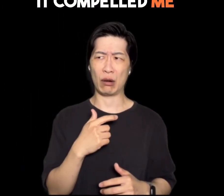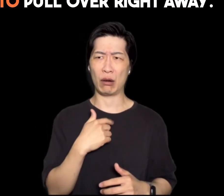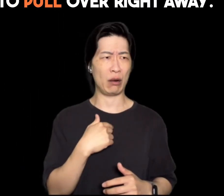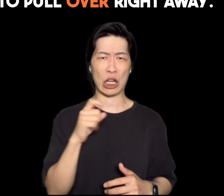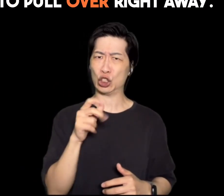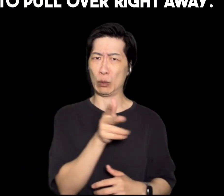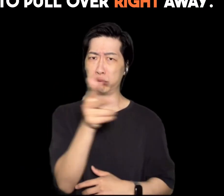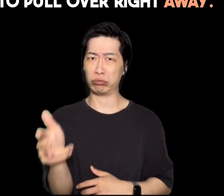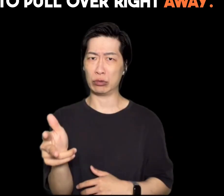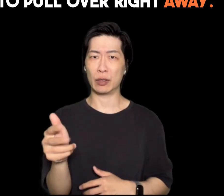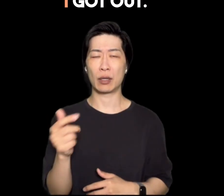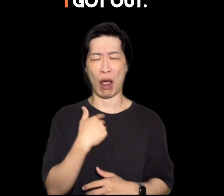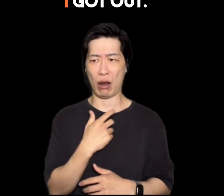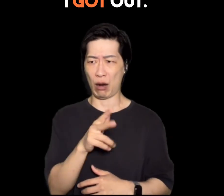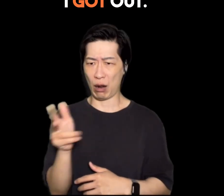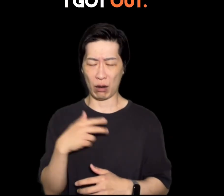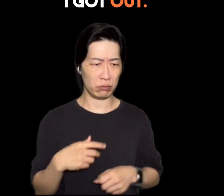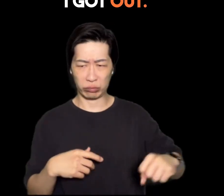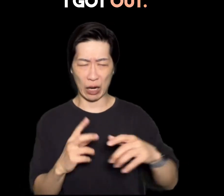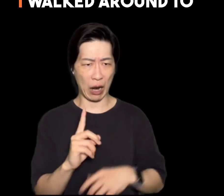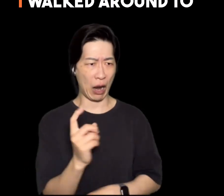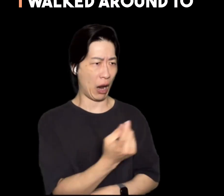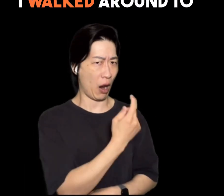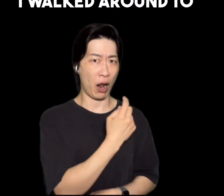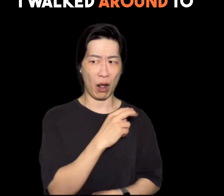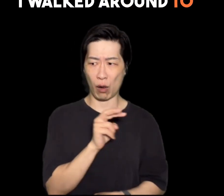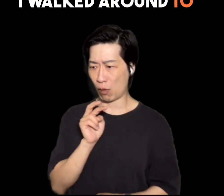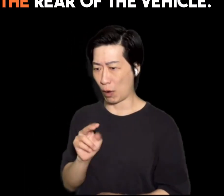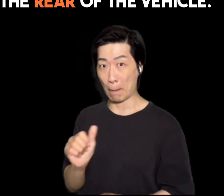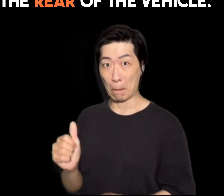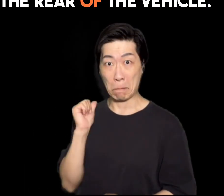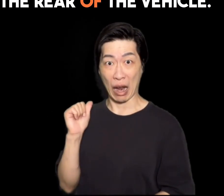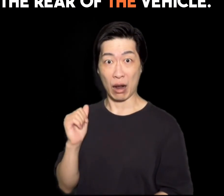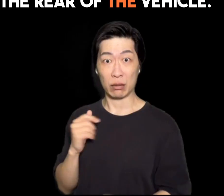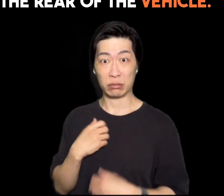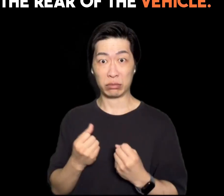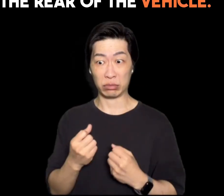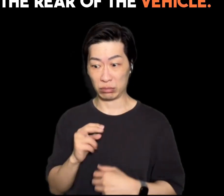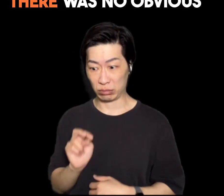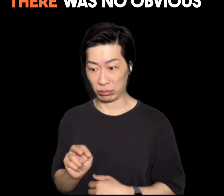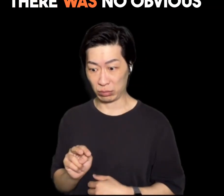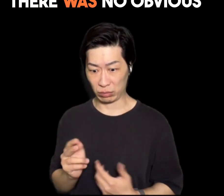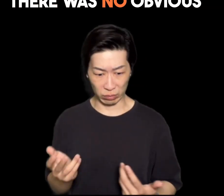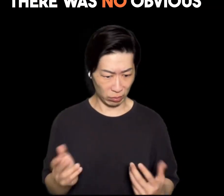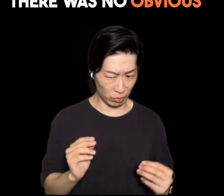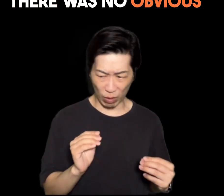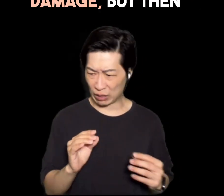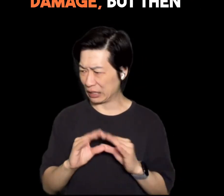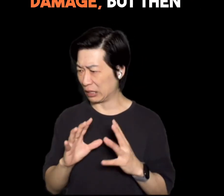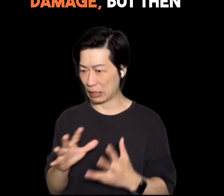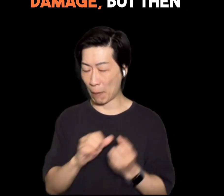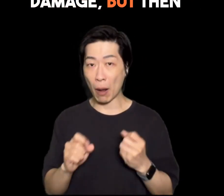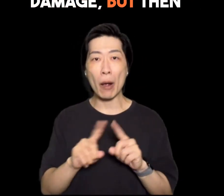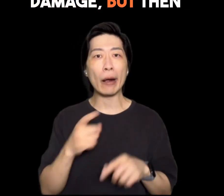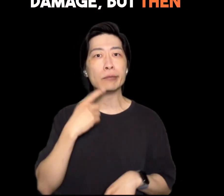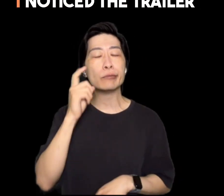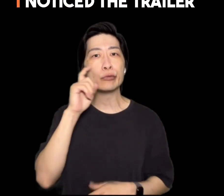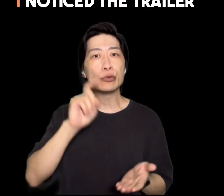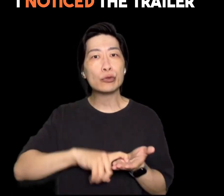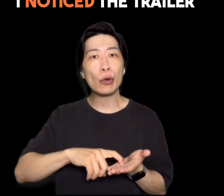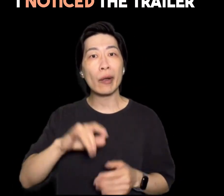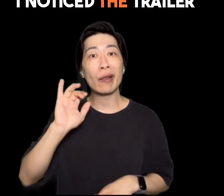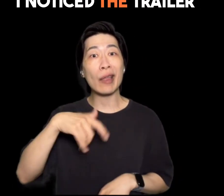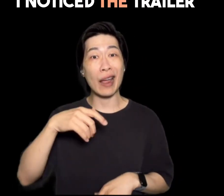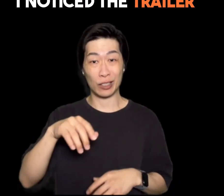compelled me to pull over right away. I got out, I walked around to the rear of the vehicle. There was no obvious damage, but then